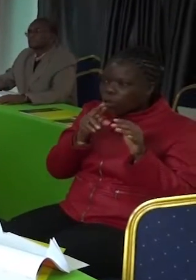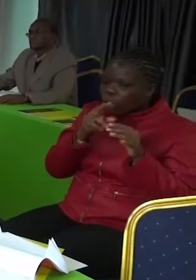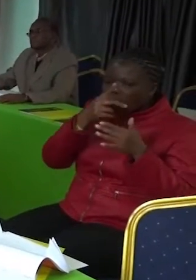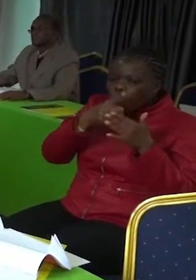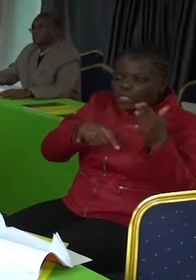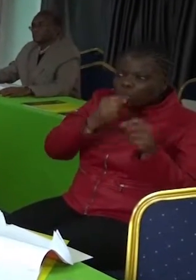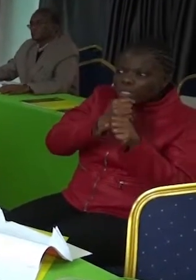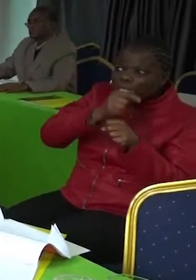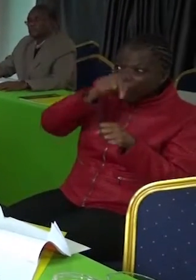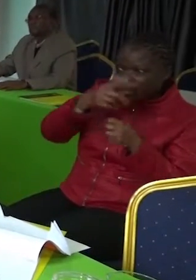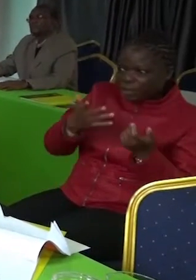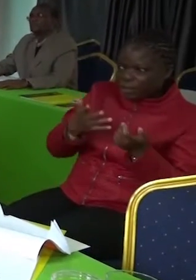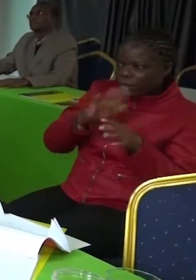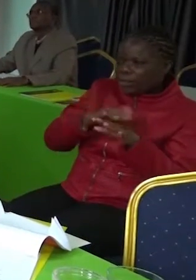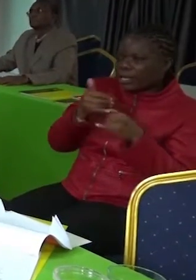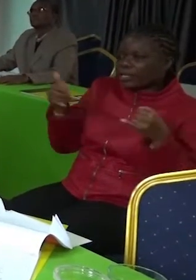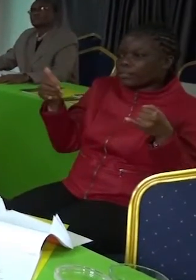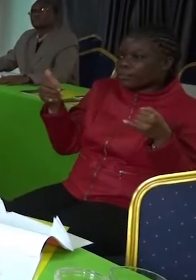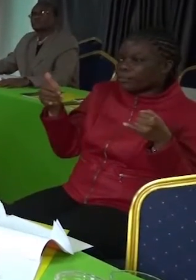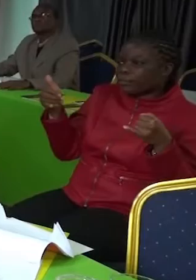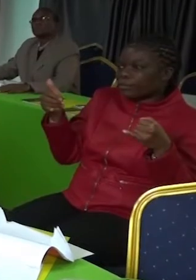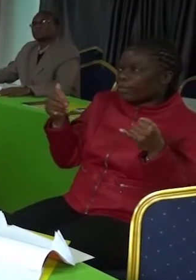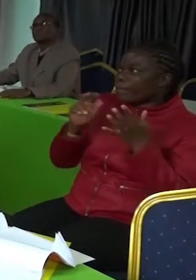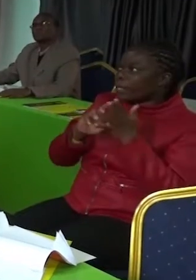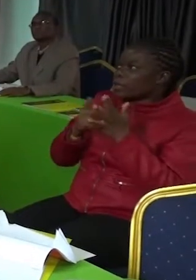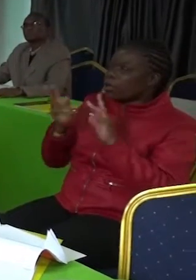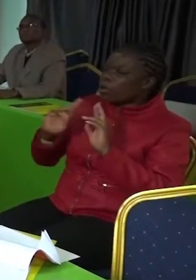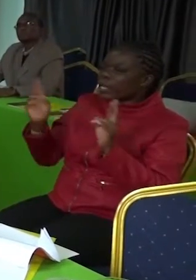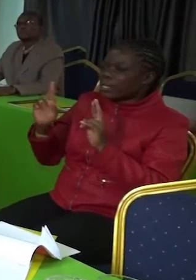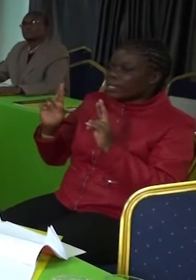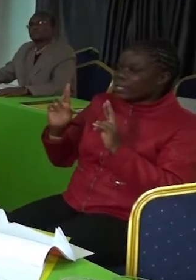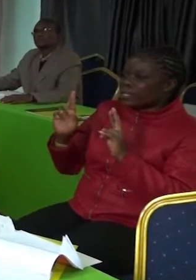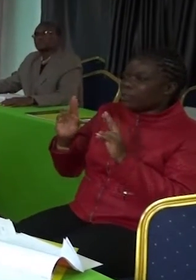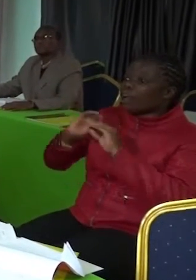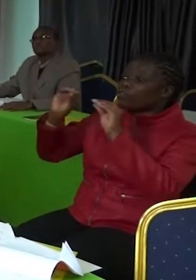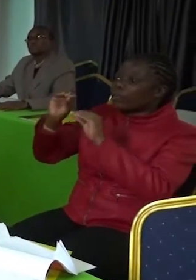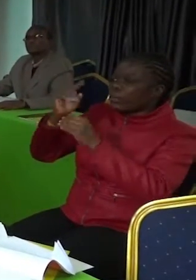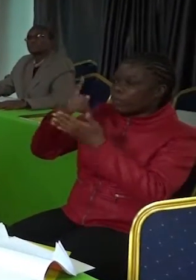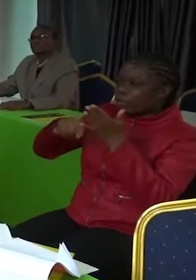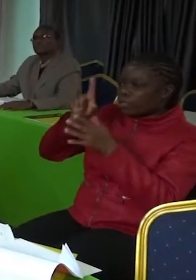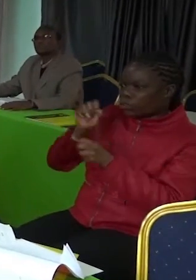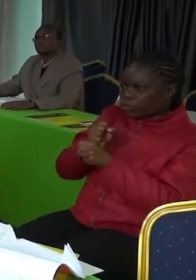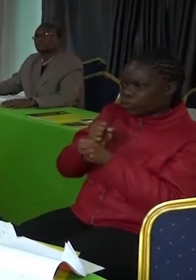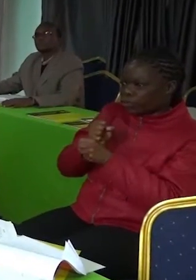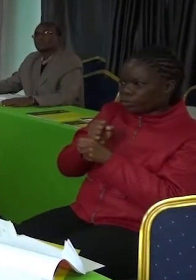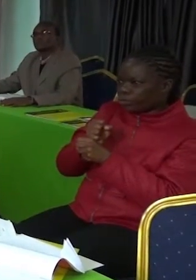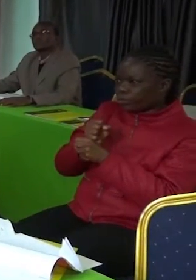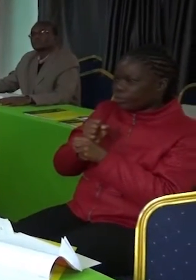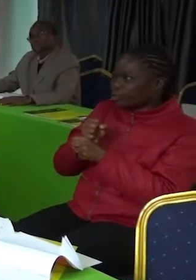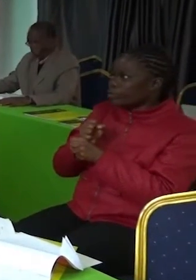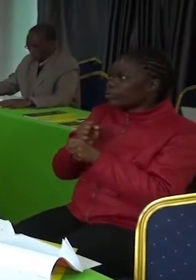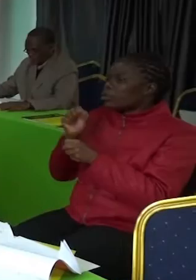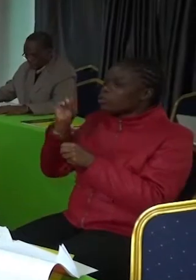did online. And so they have already gone through that. So already we have community